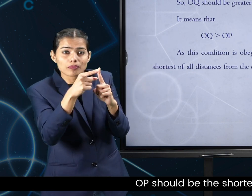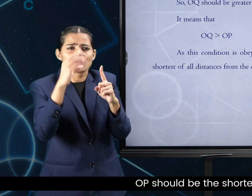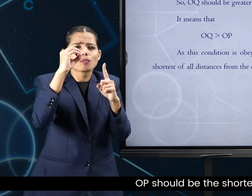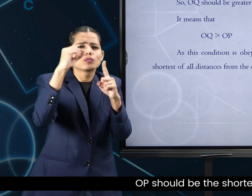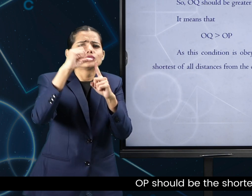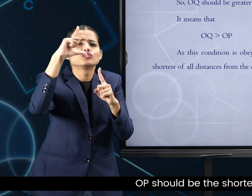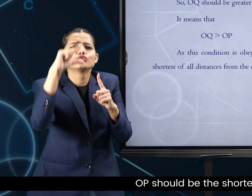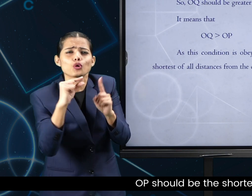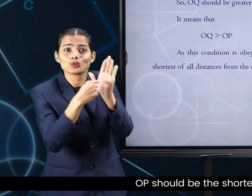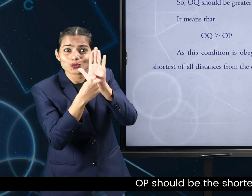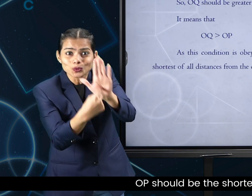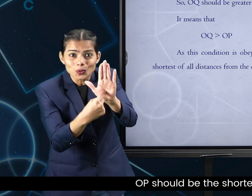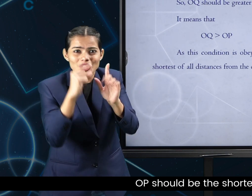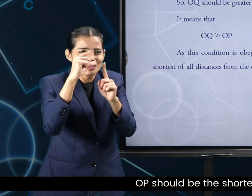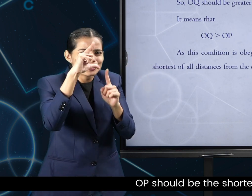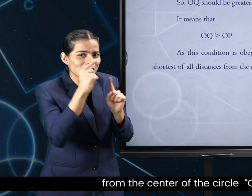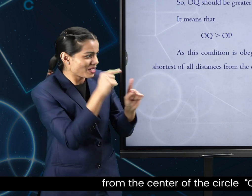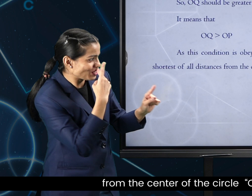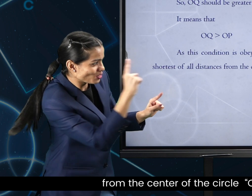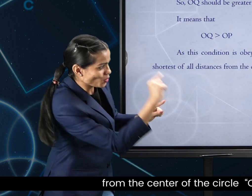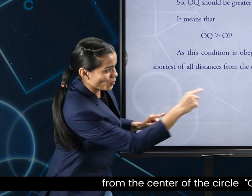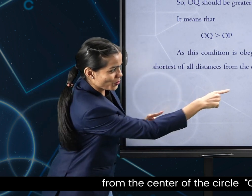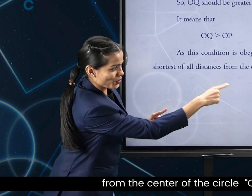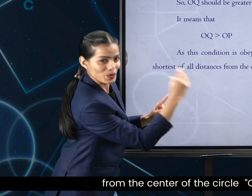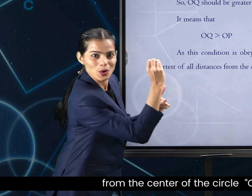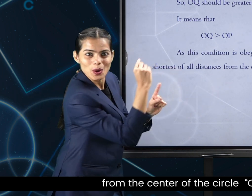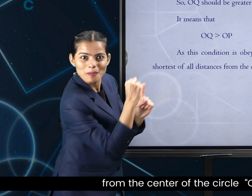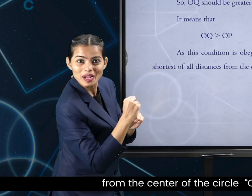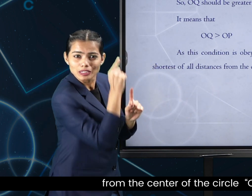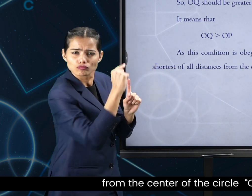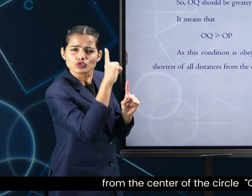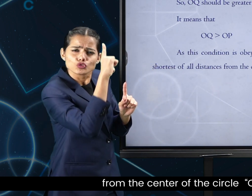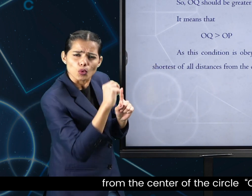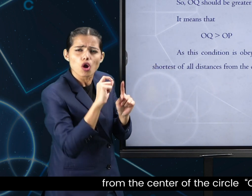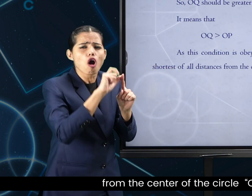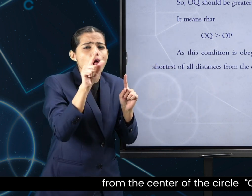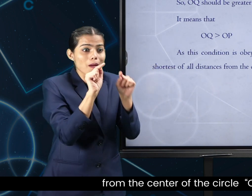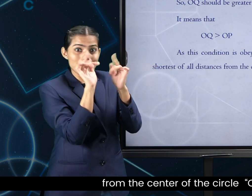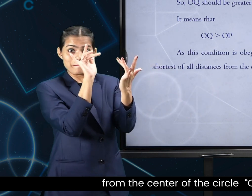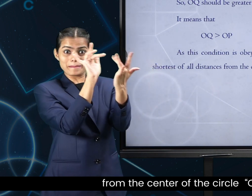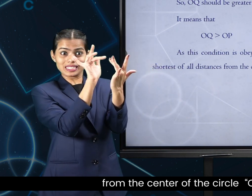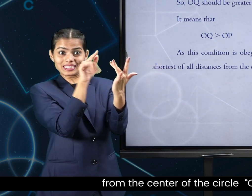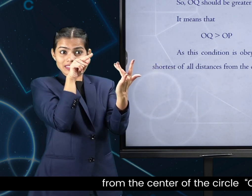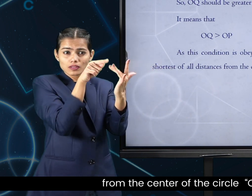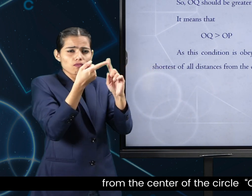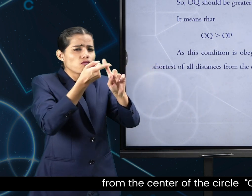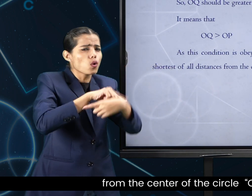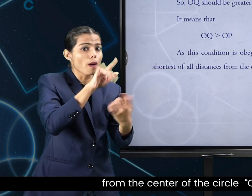the shortest of all distances from the center of the circle O to the points of line